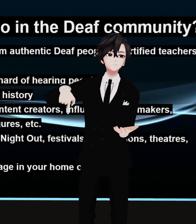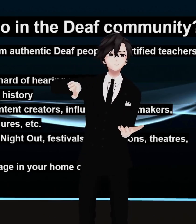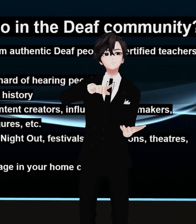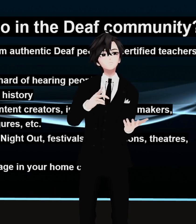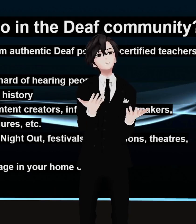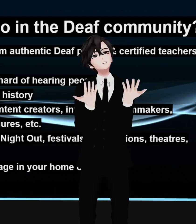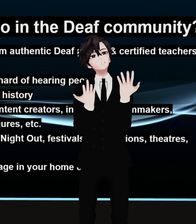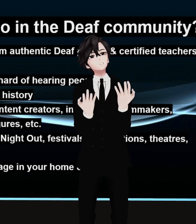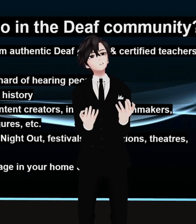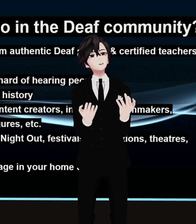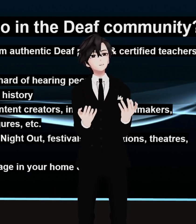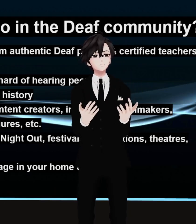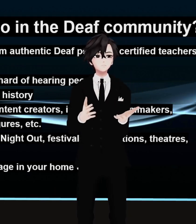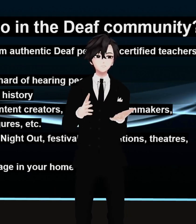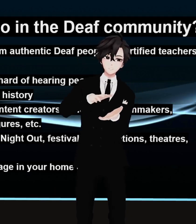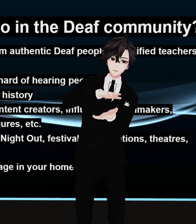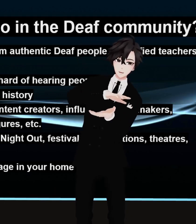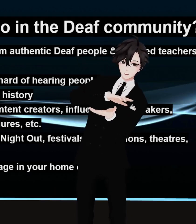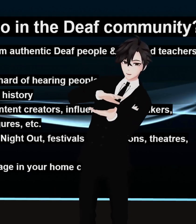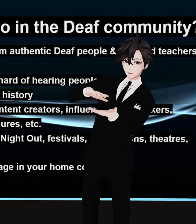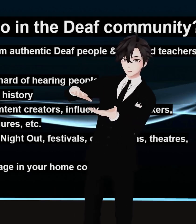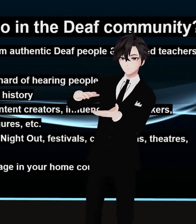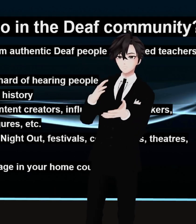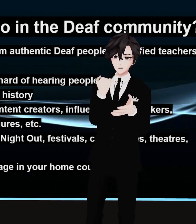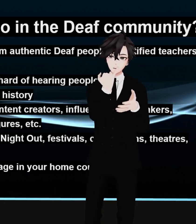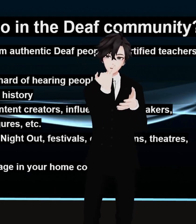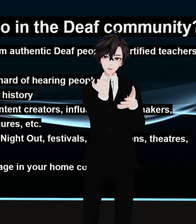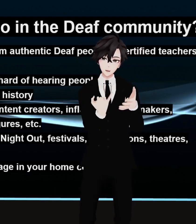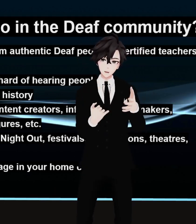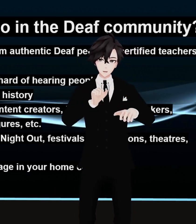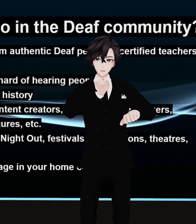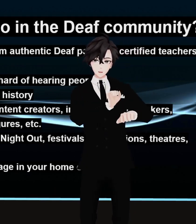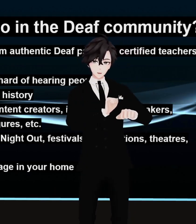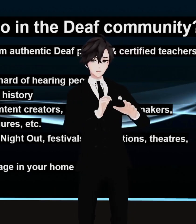For example, if you're looking for some nice artwork,